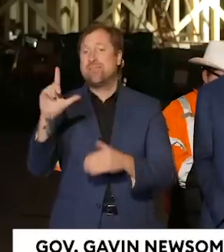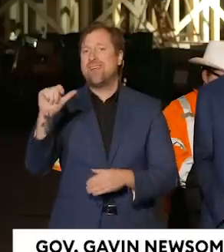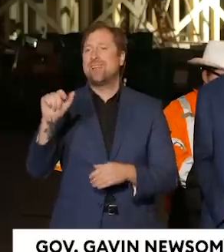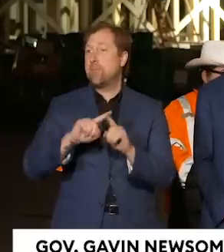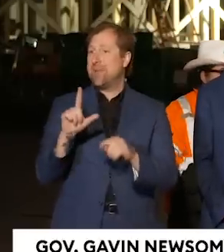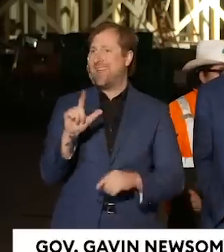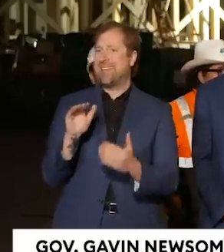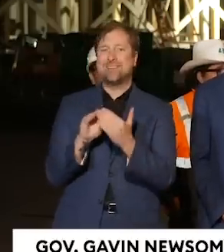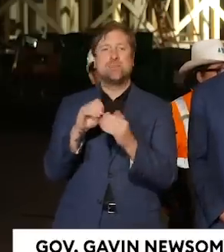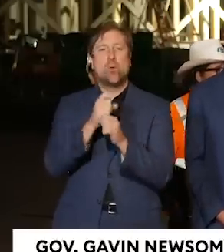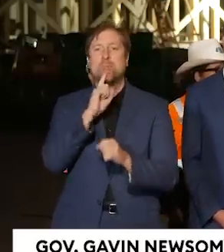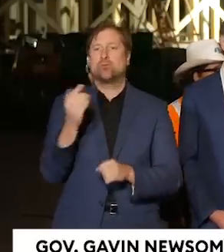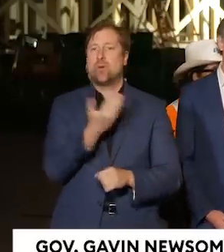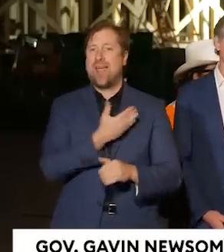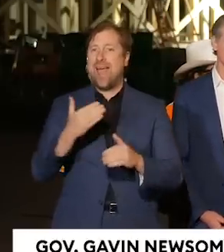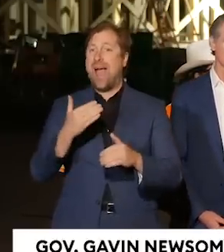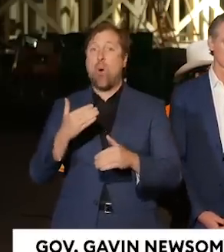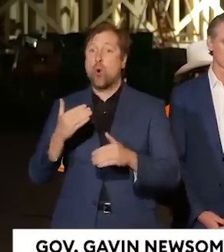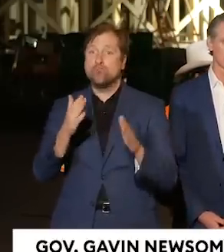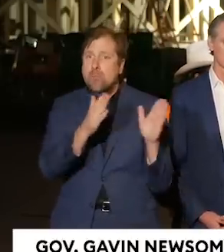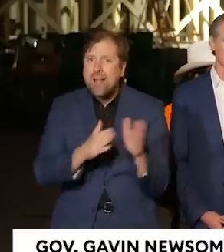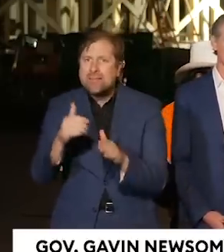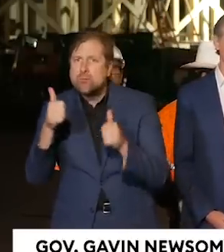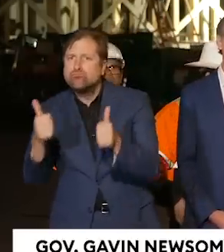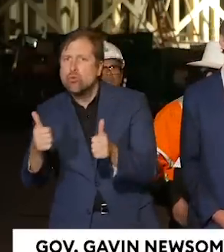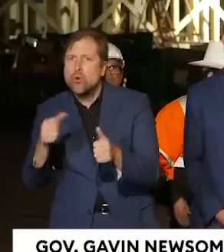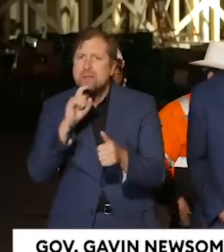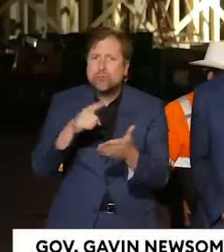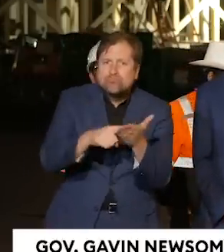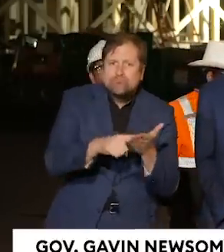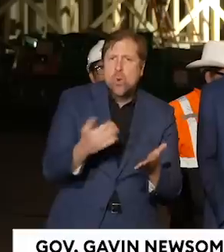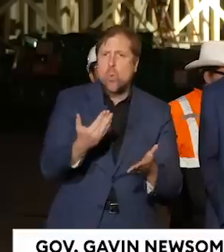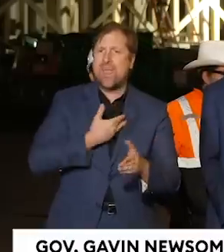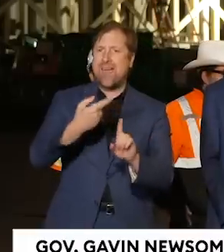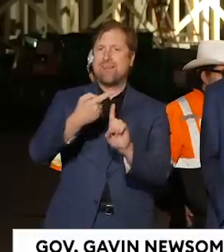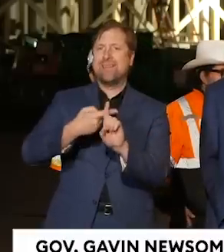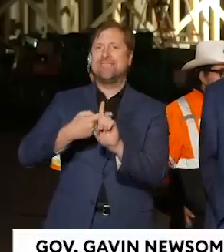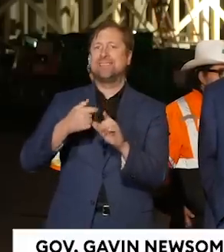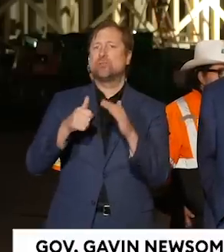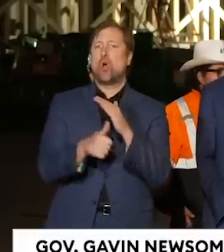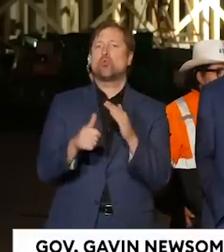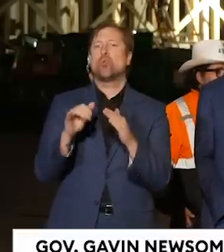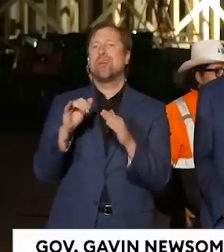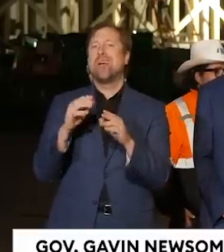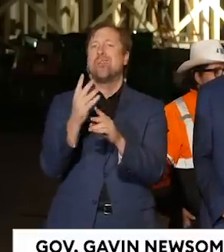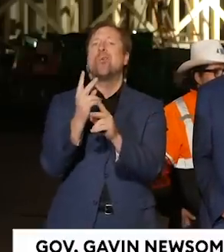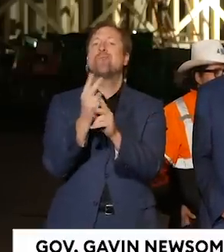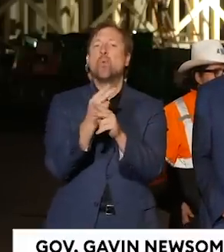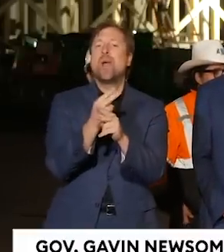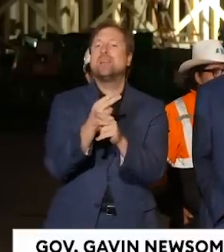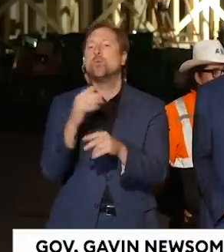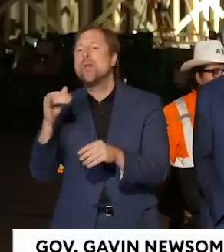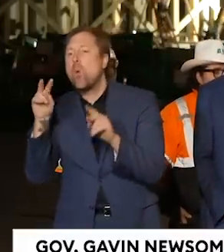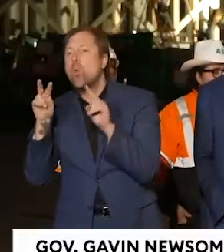LA City wants to make sure our house is in order. So we have a number of leases under the freeway as well. So we are